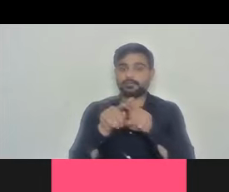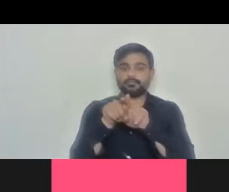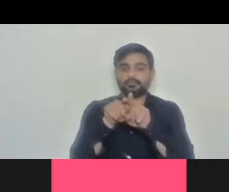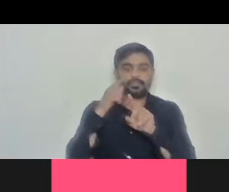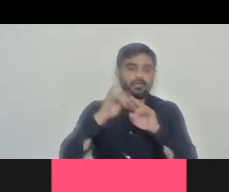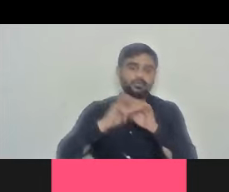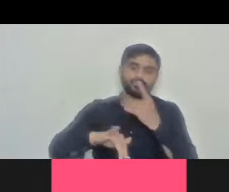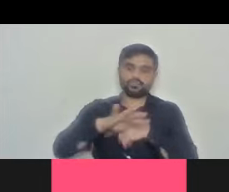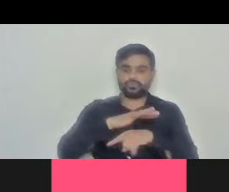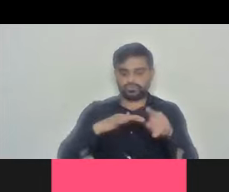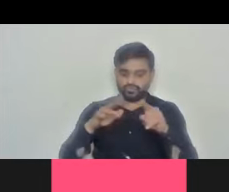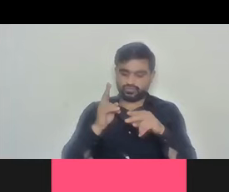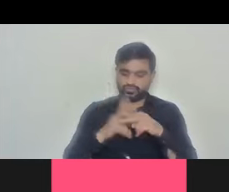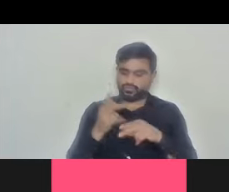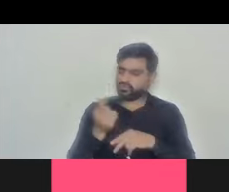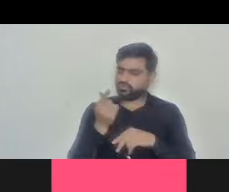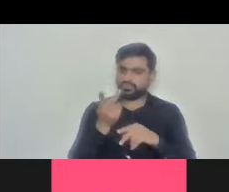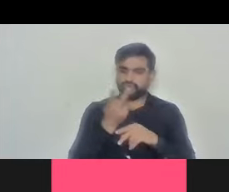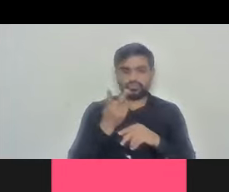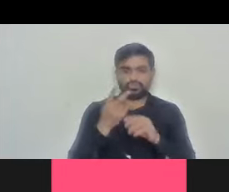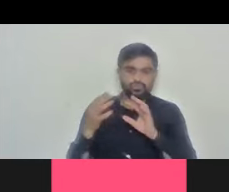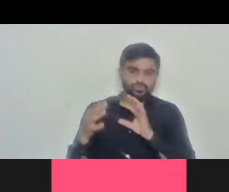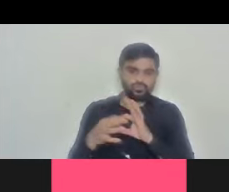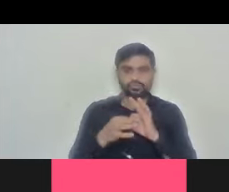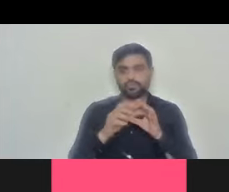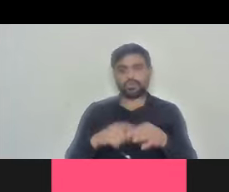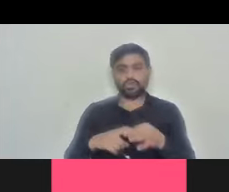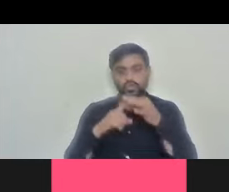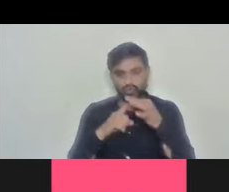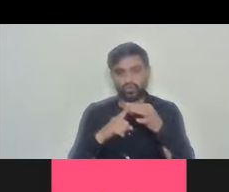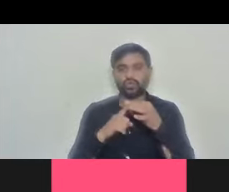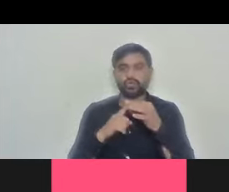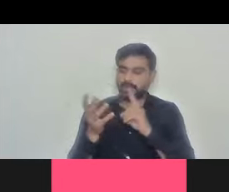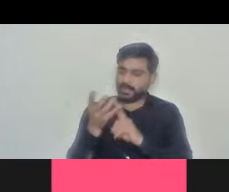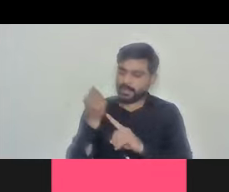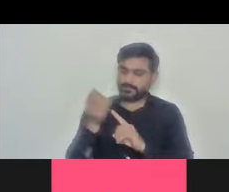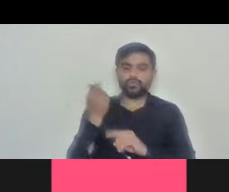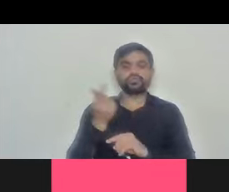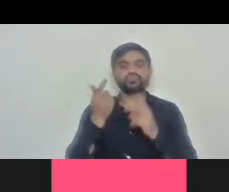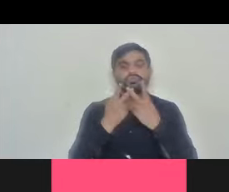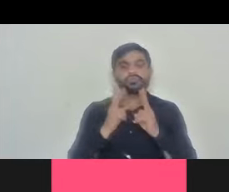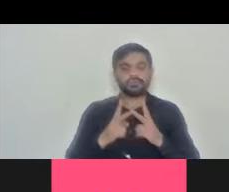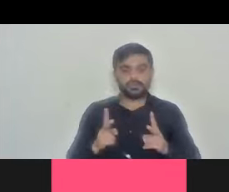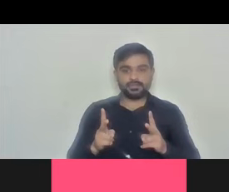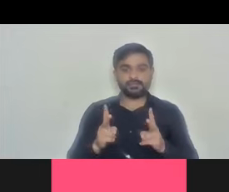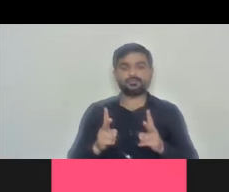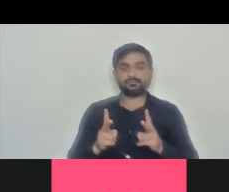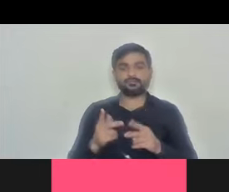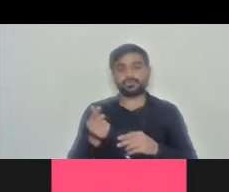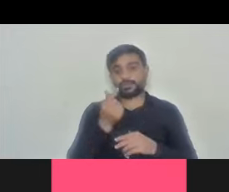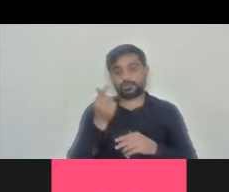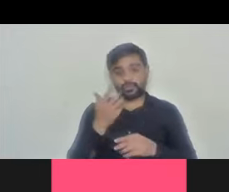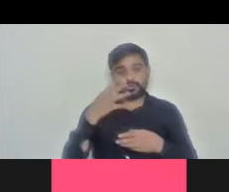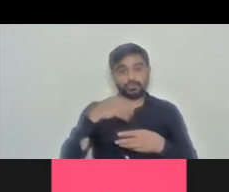social work, we use both quantitative and qualitative approaches. We use different types. We